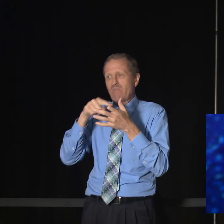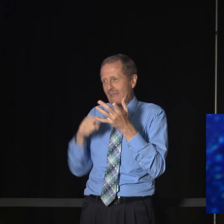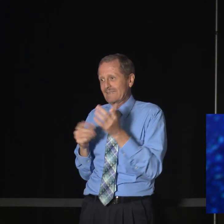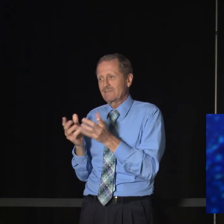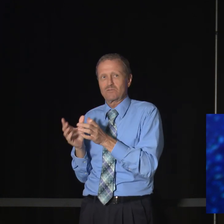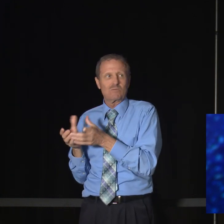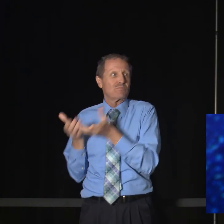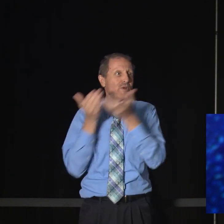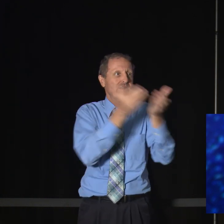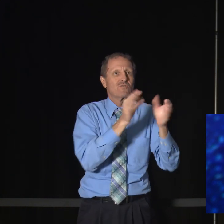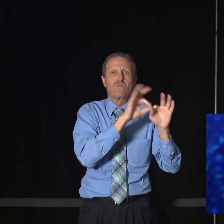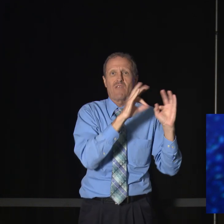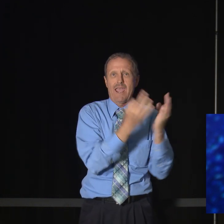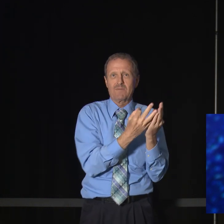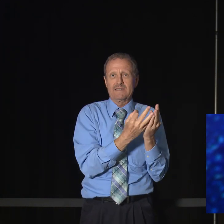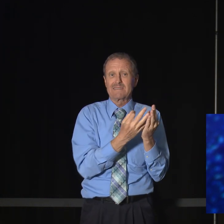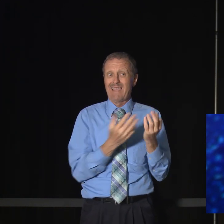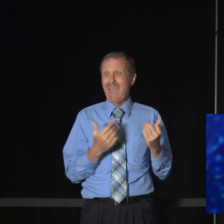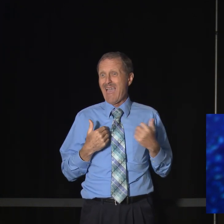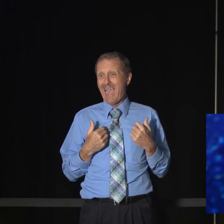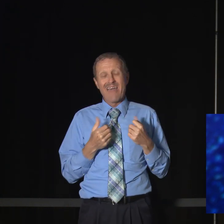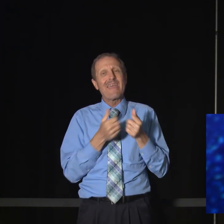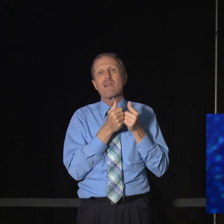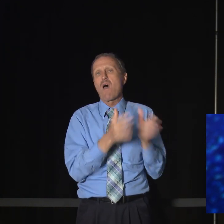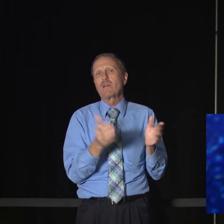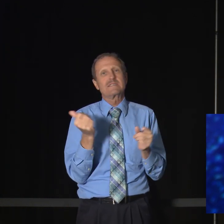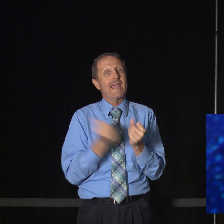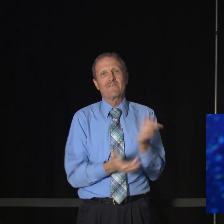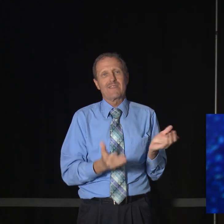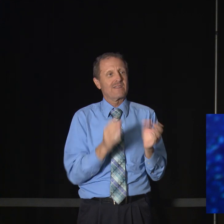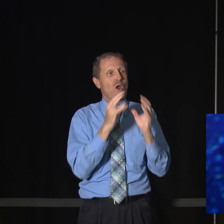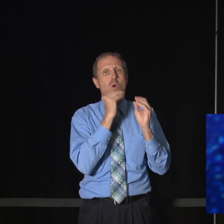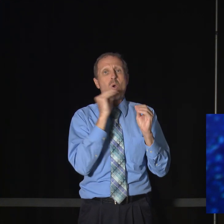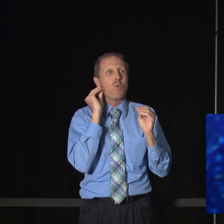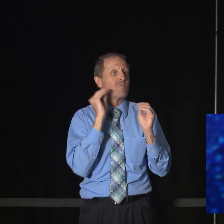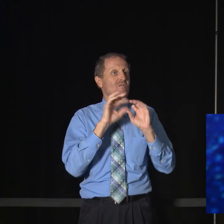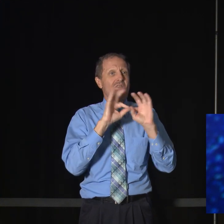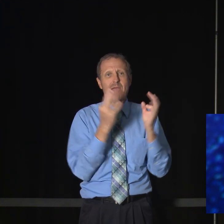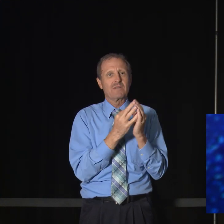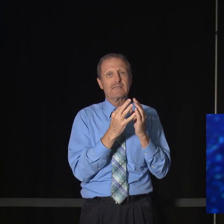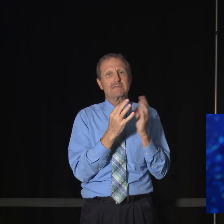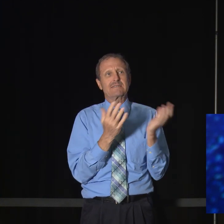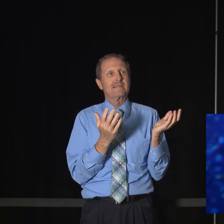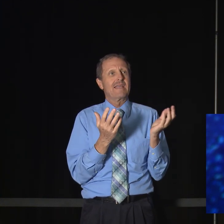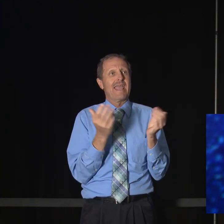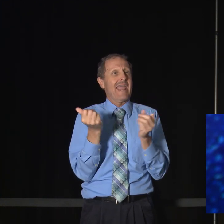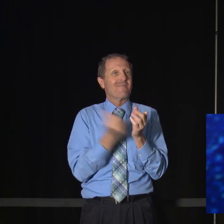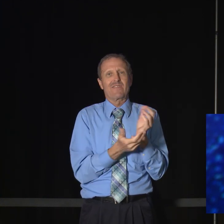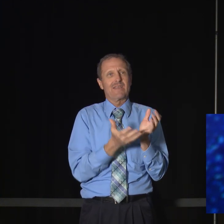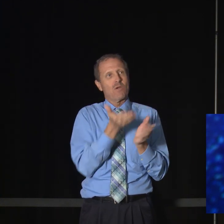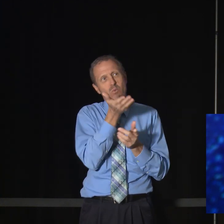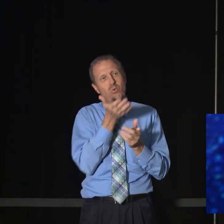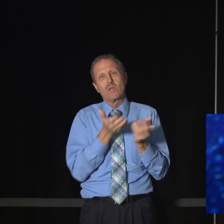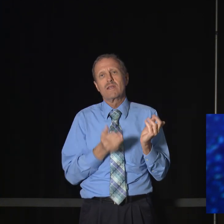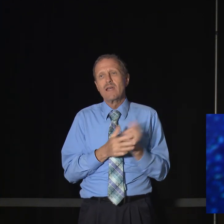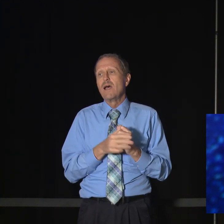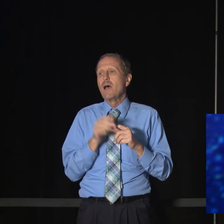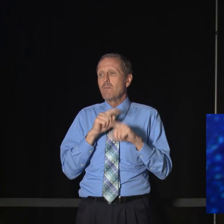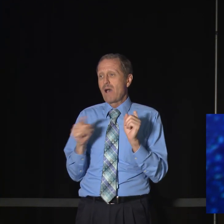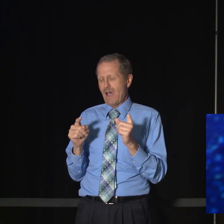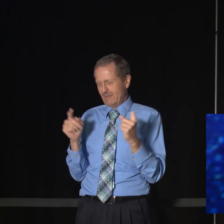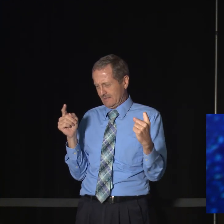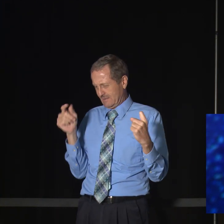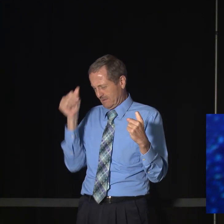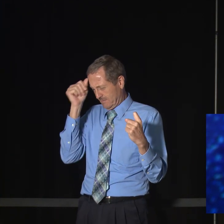supplies to get to these families that basically have lost everything, their homes, their families, and all. But there was this